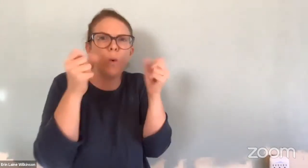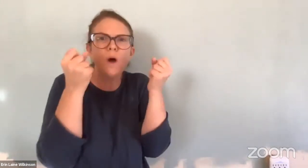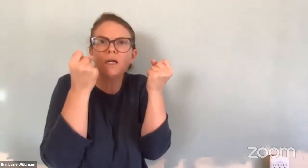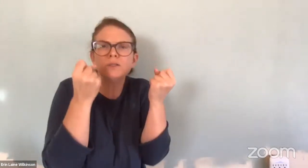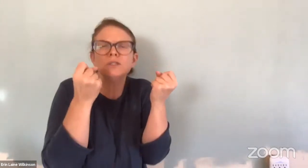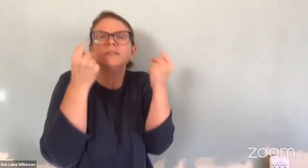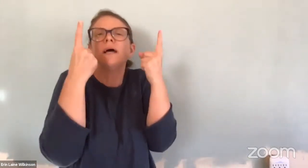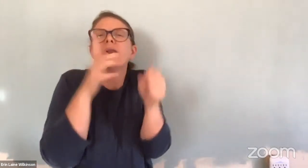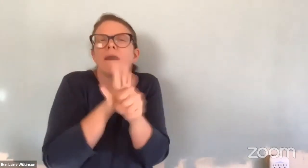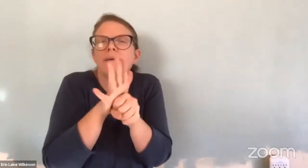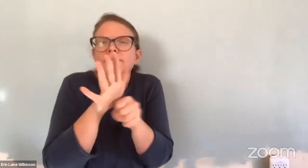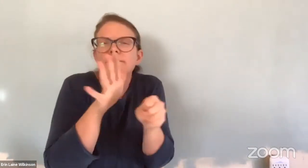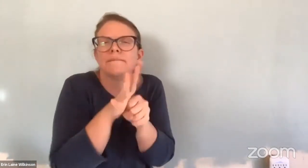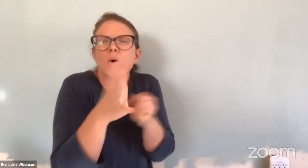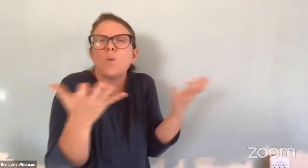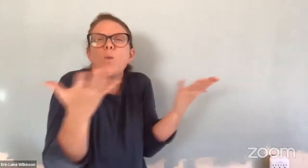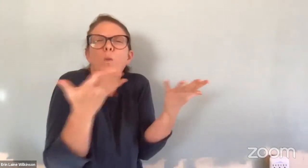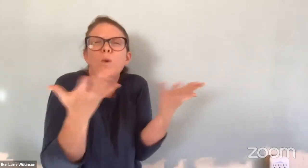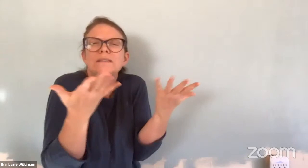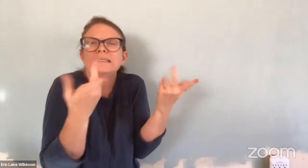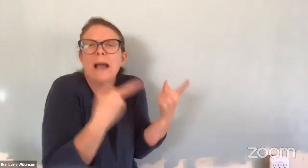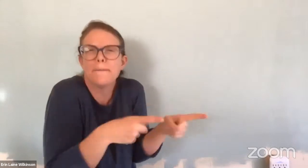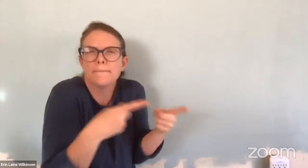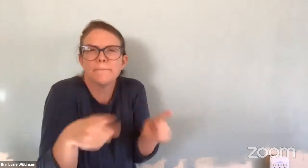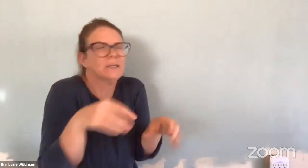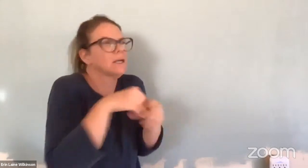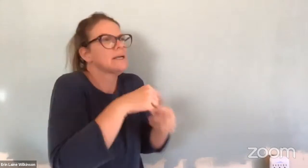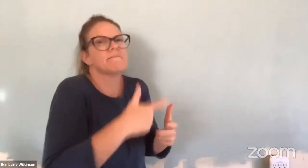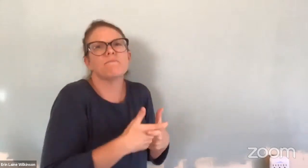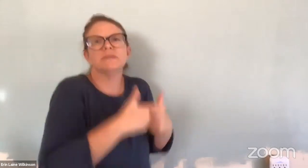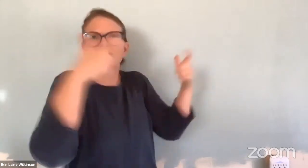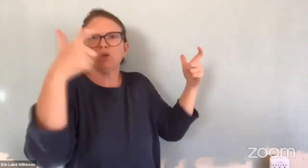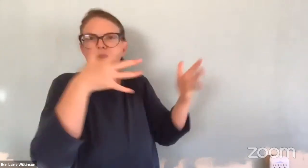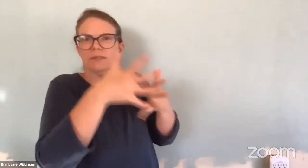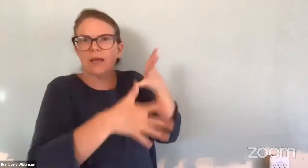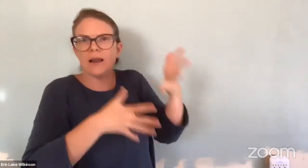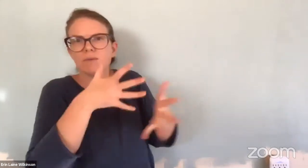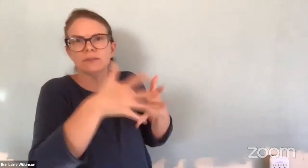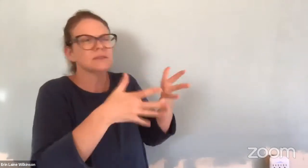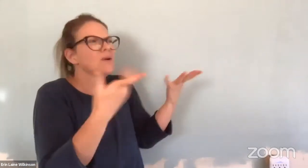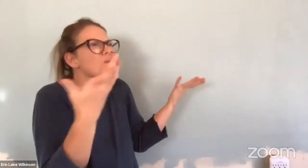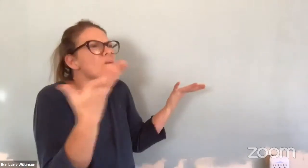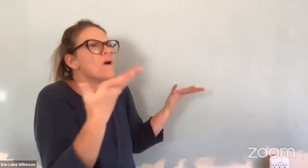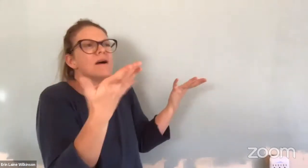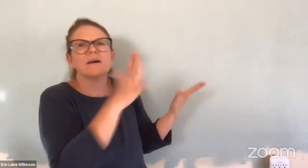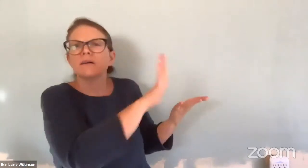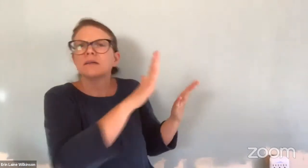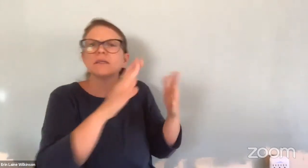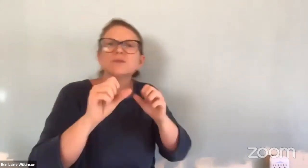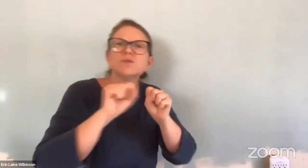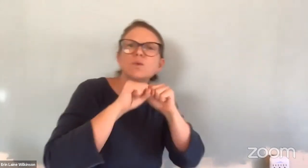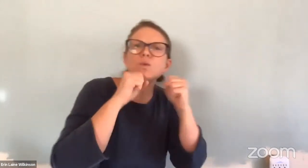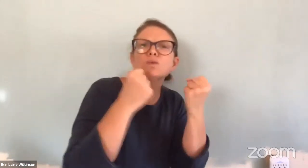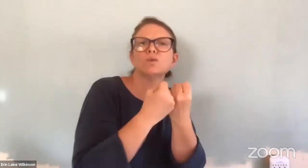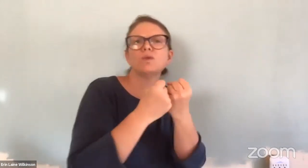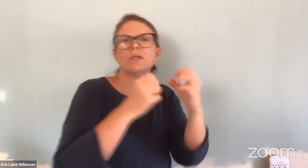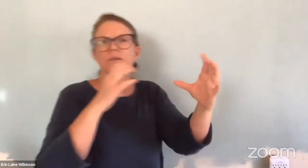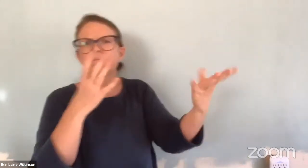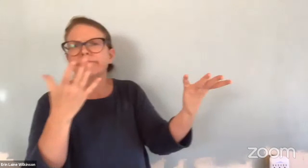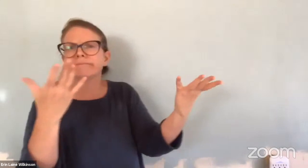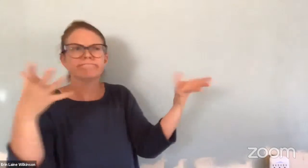happening. And we still really don't have a full understanding of what exactly is going on with these majority sign